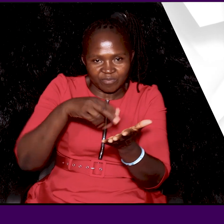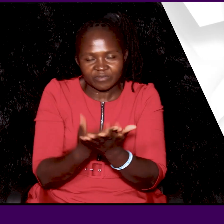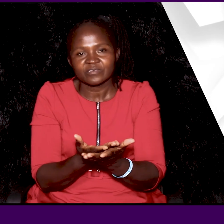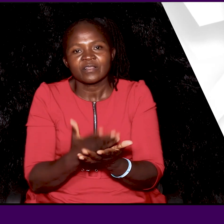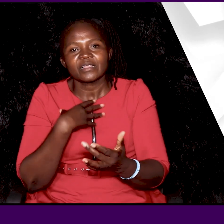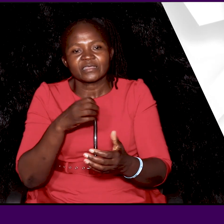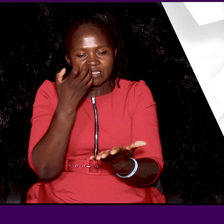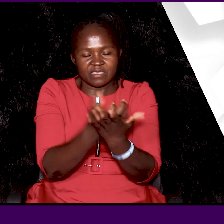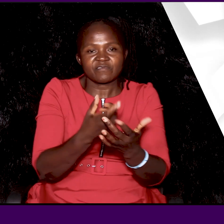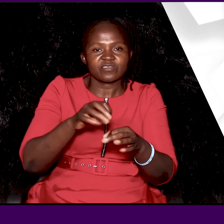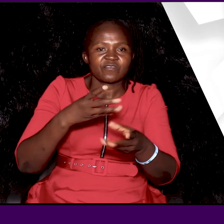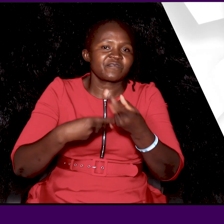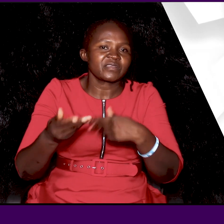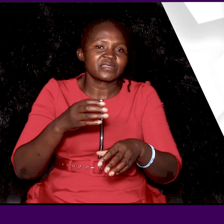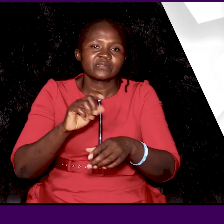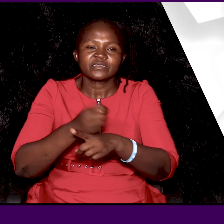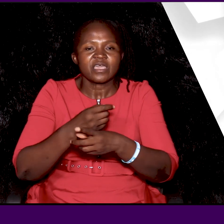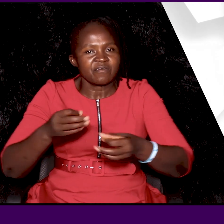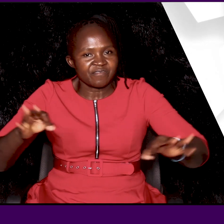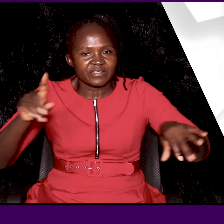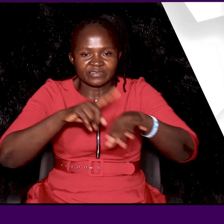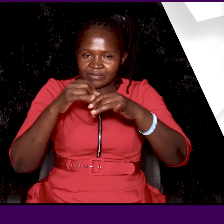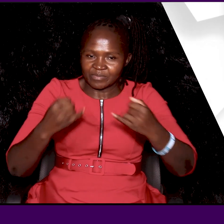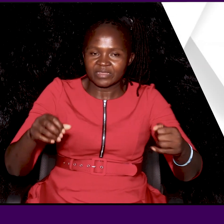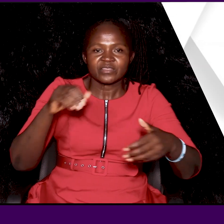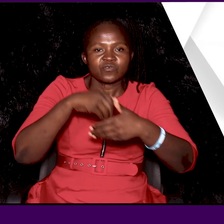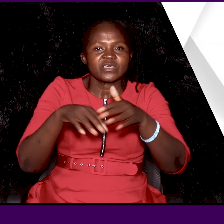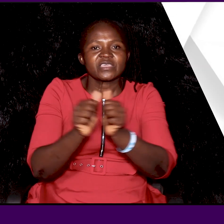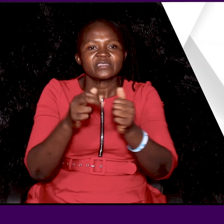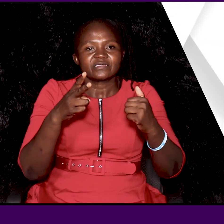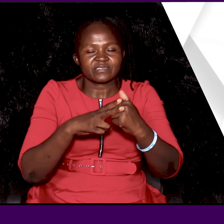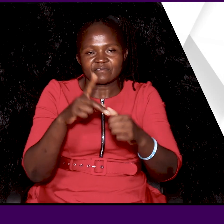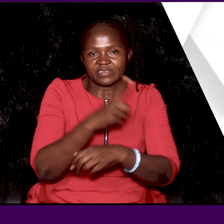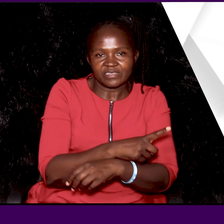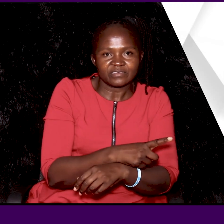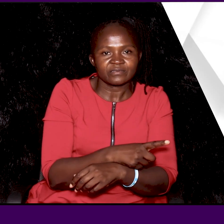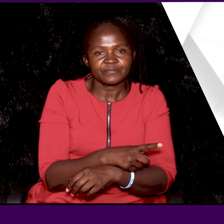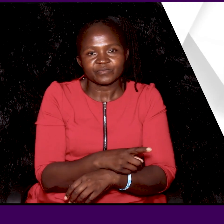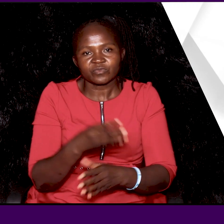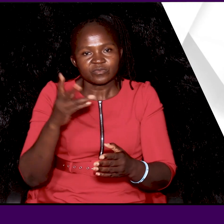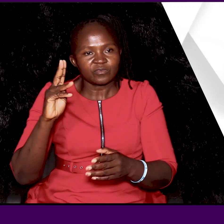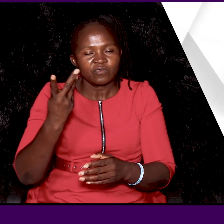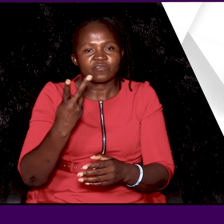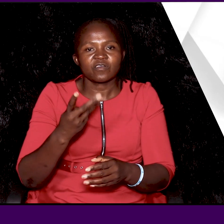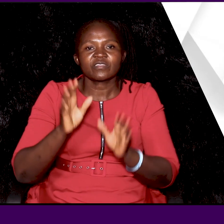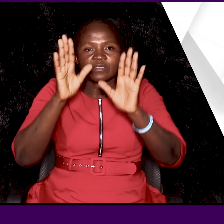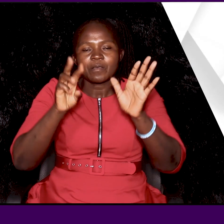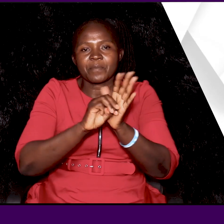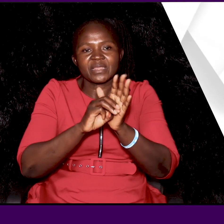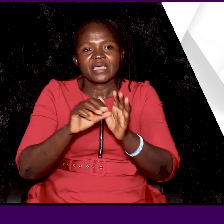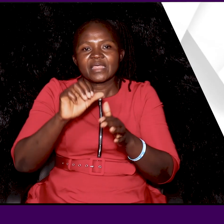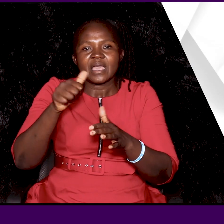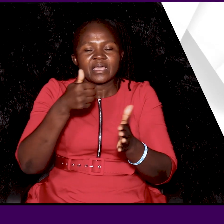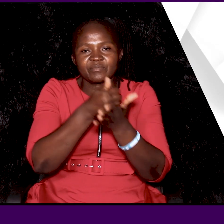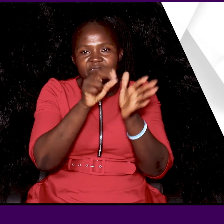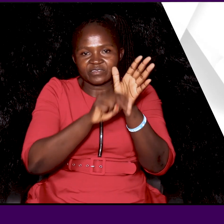of funding. The course is free and timeline is within 7 days. The fourth core mandate is